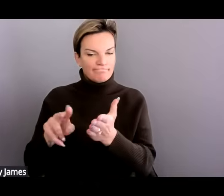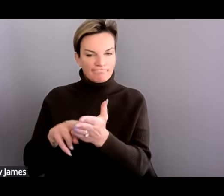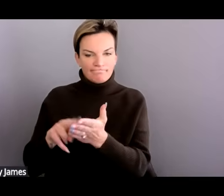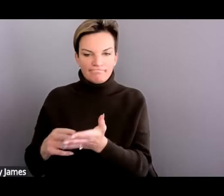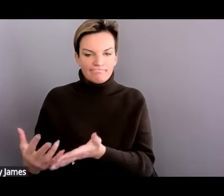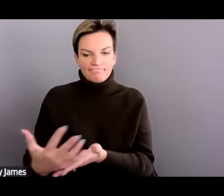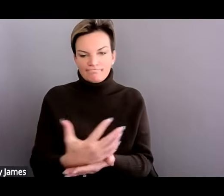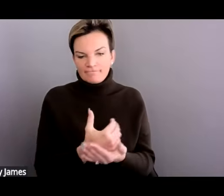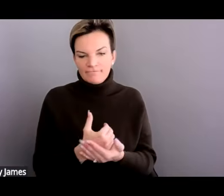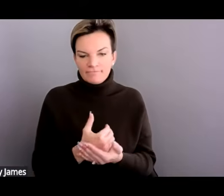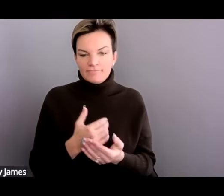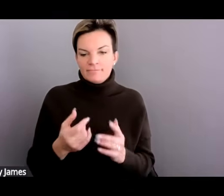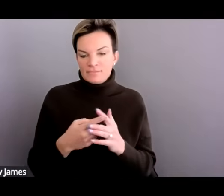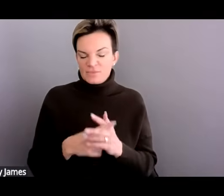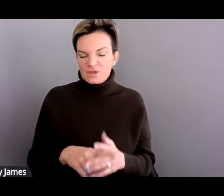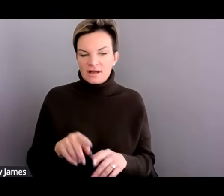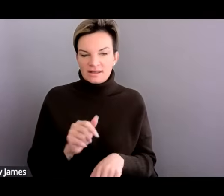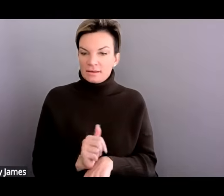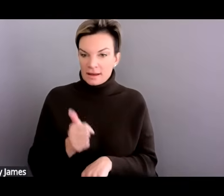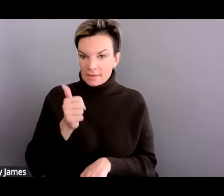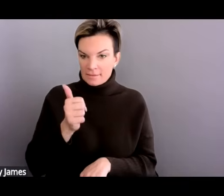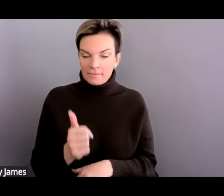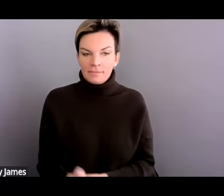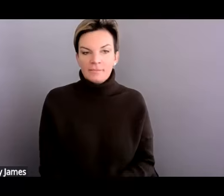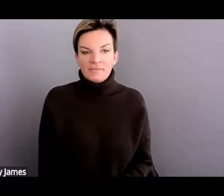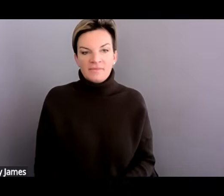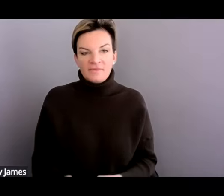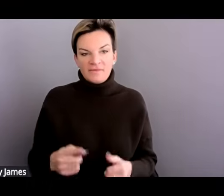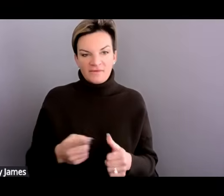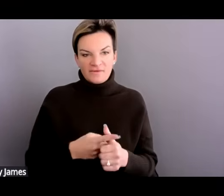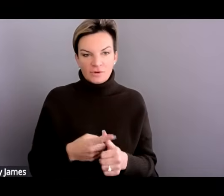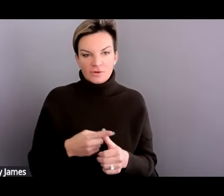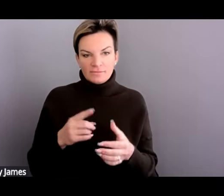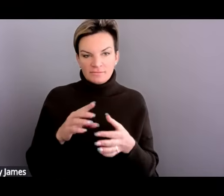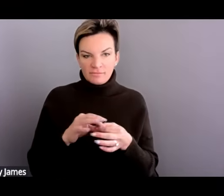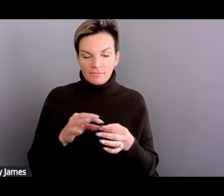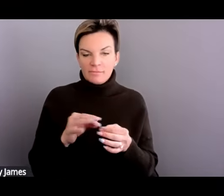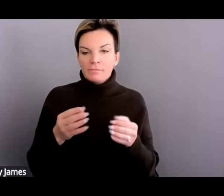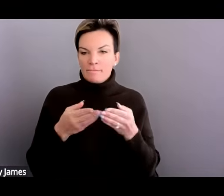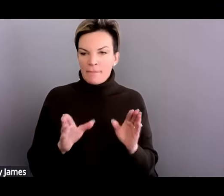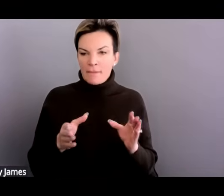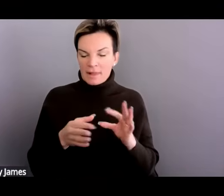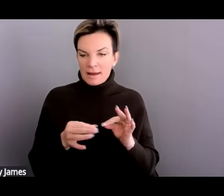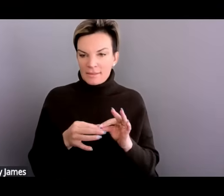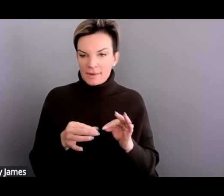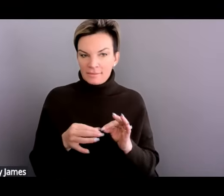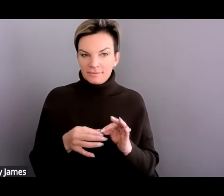morning. First order of business is public comment. Is there anyone?